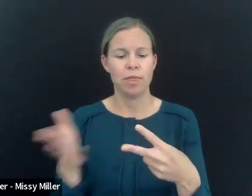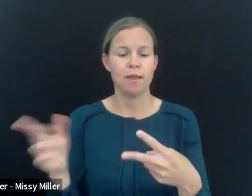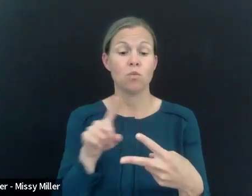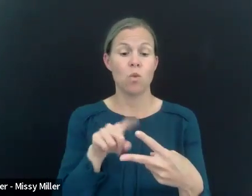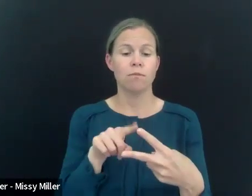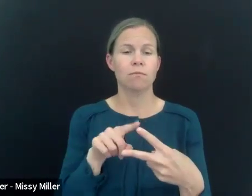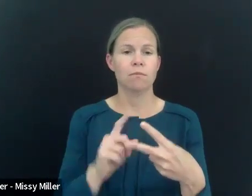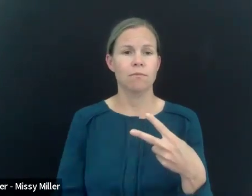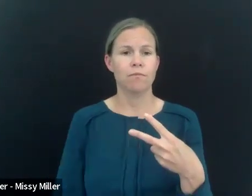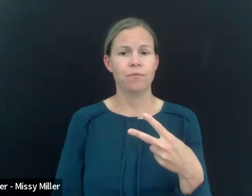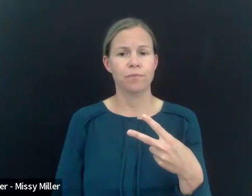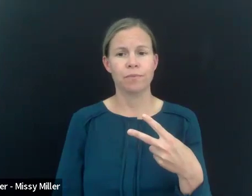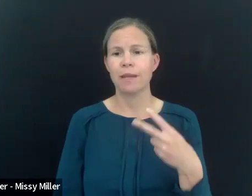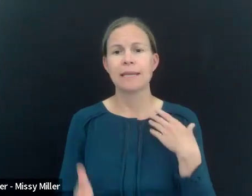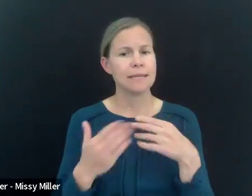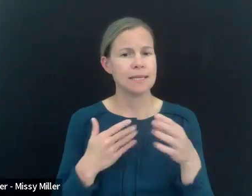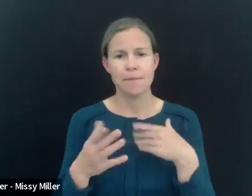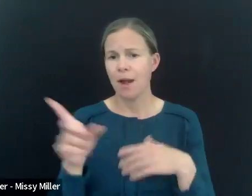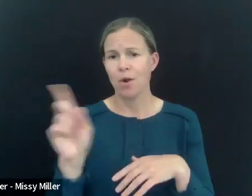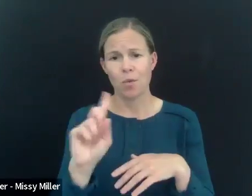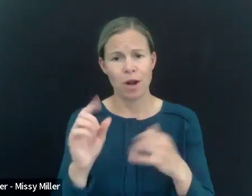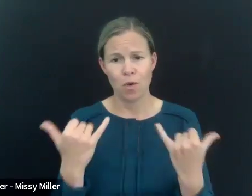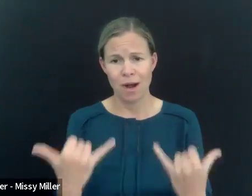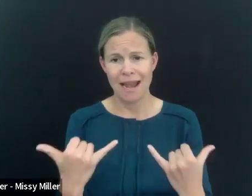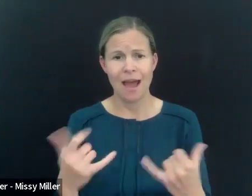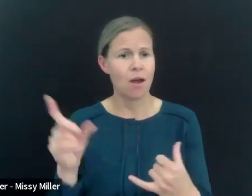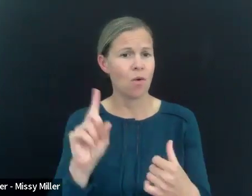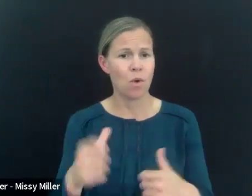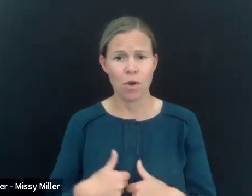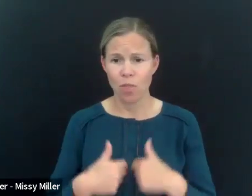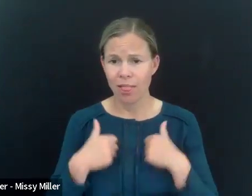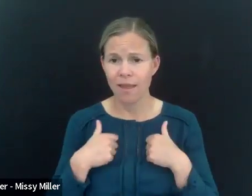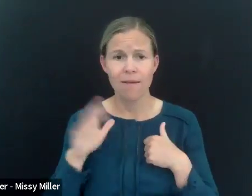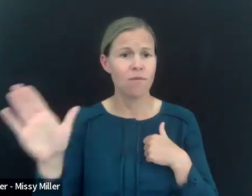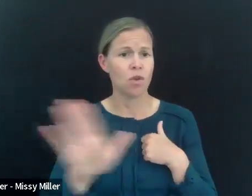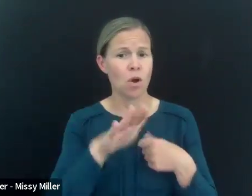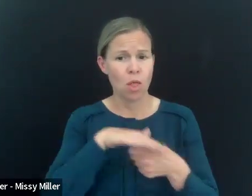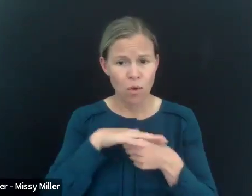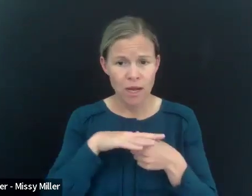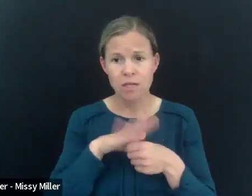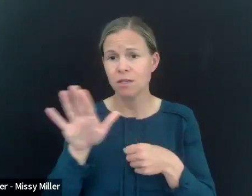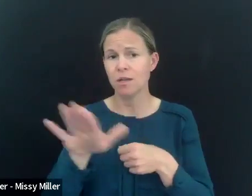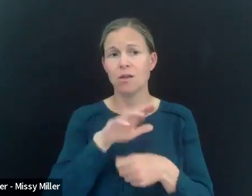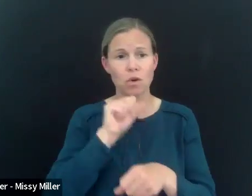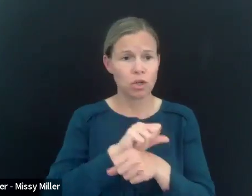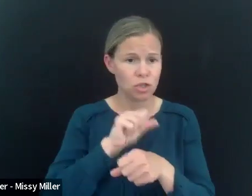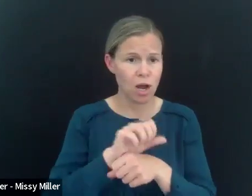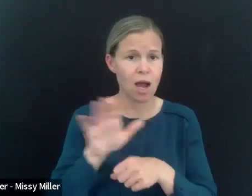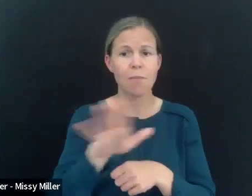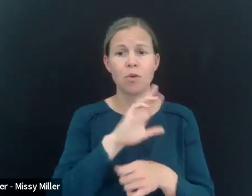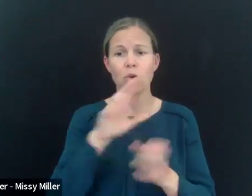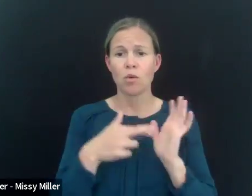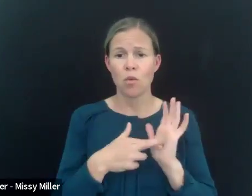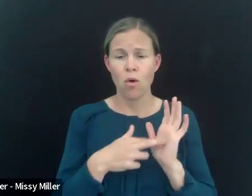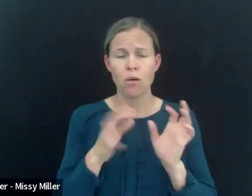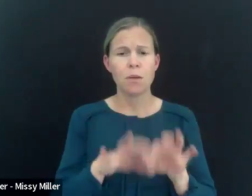just wherever you're at, whatever your location in this space is, whatever you do, kind of scan